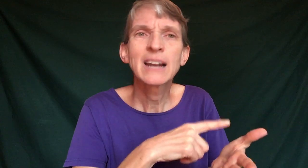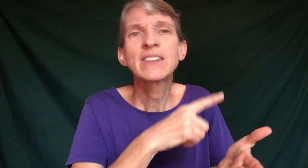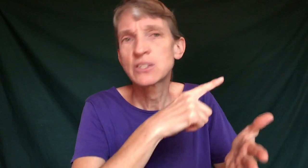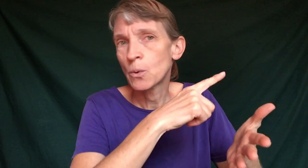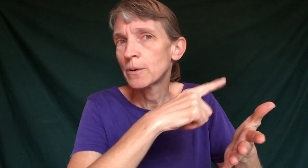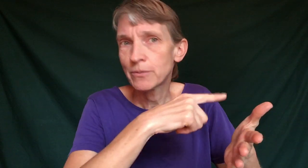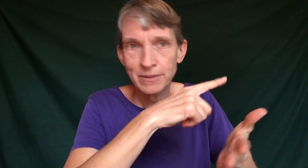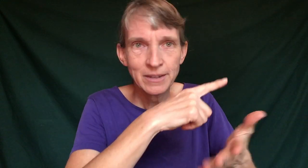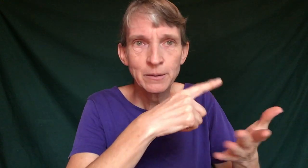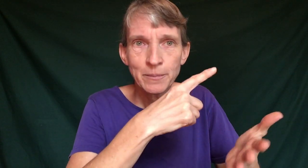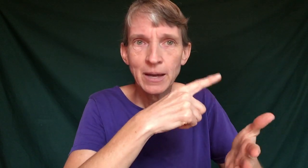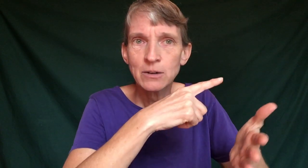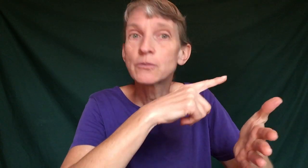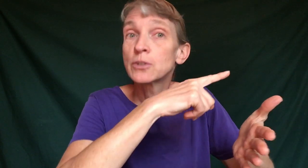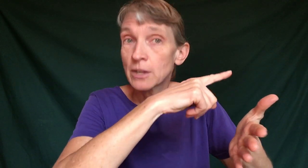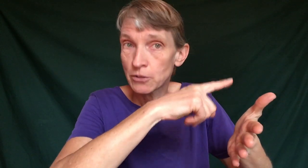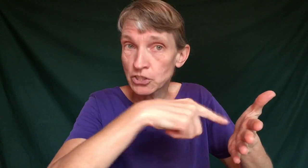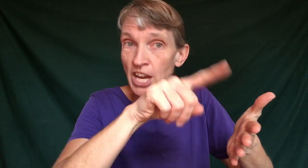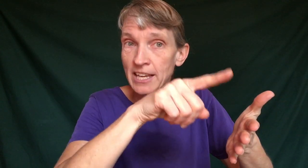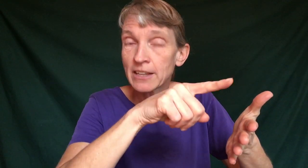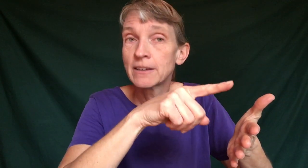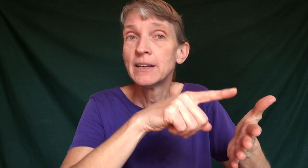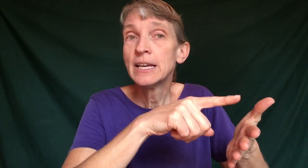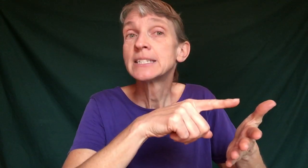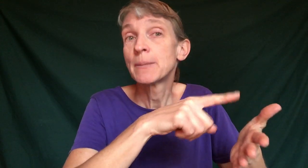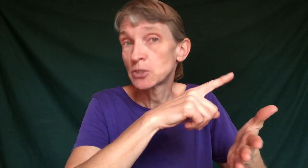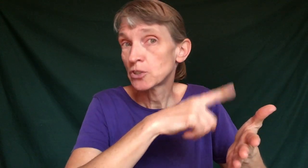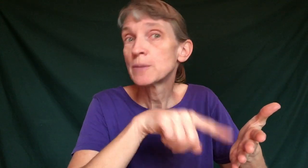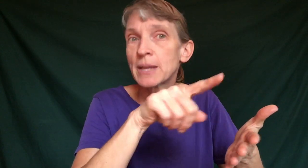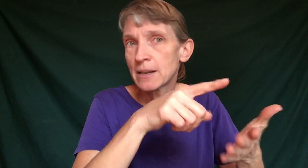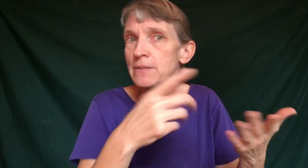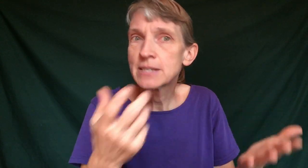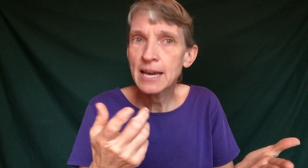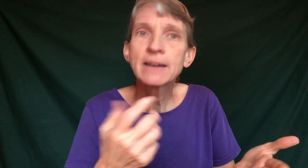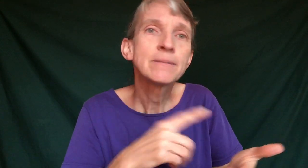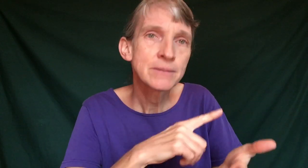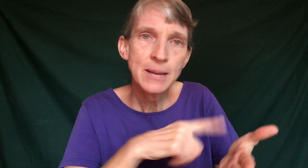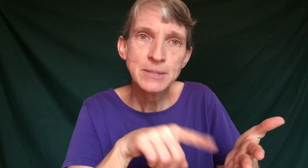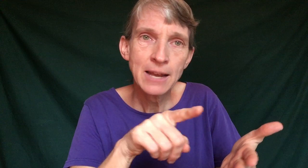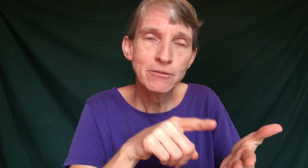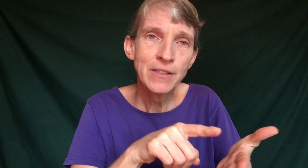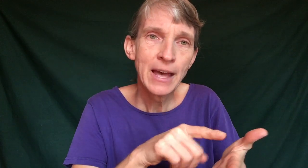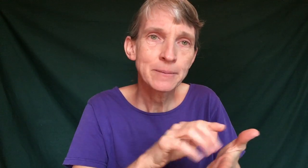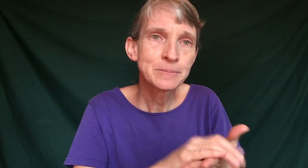things, or I don't know if you're checking temperature at the beginning of the day, same sign for that.